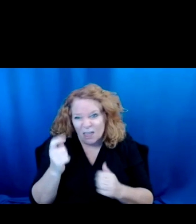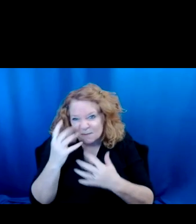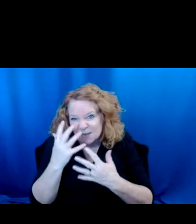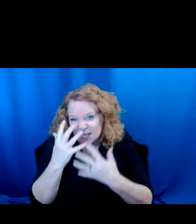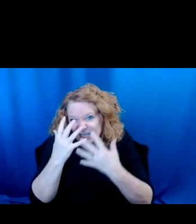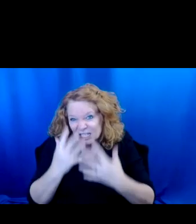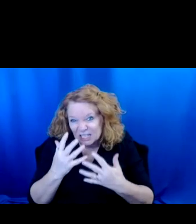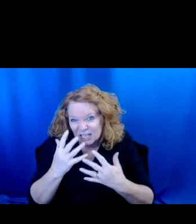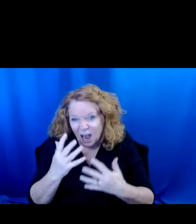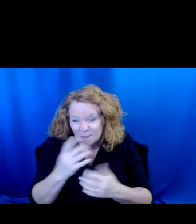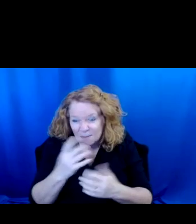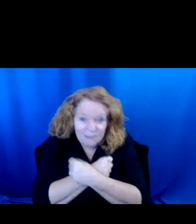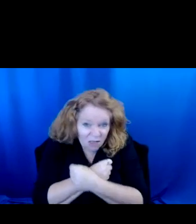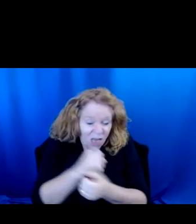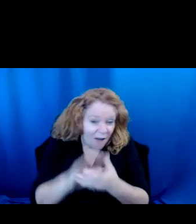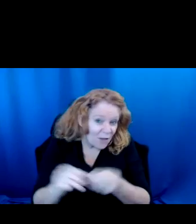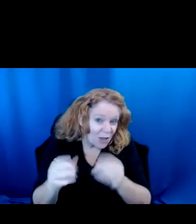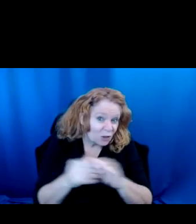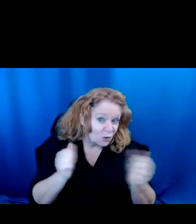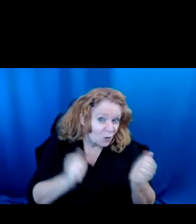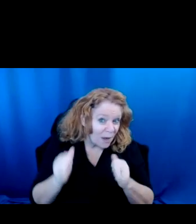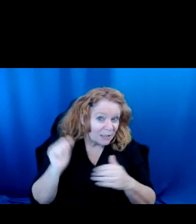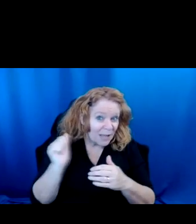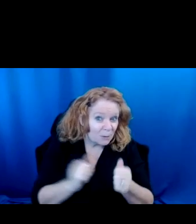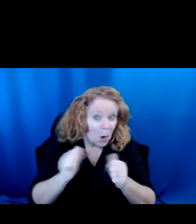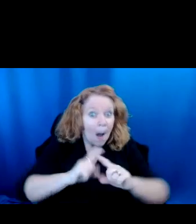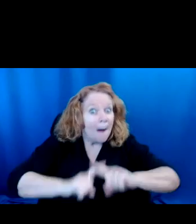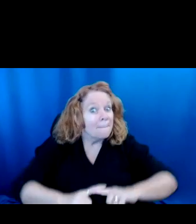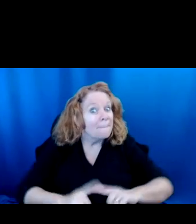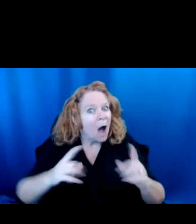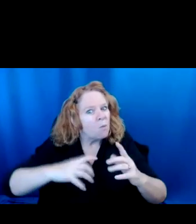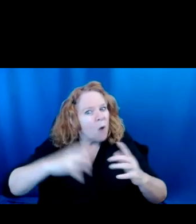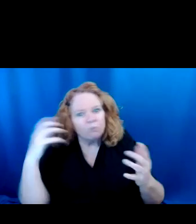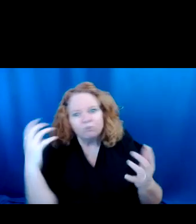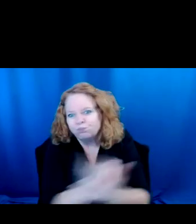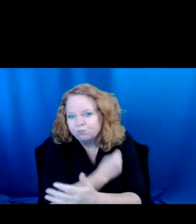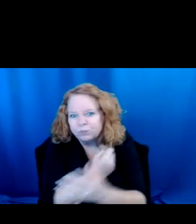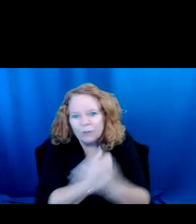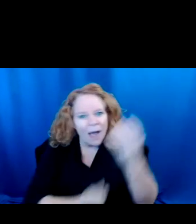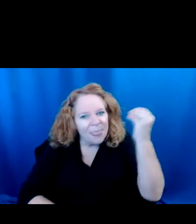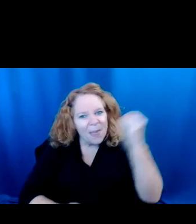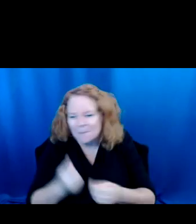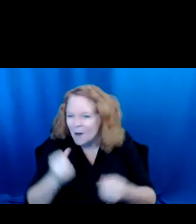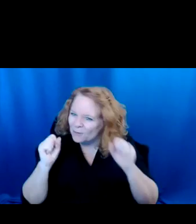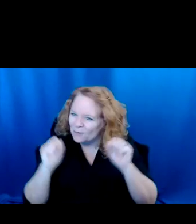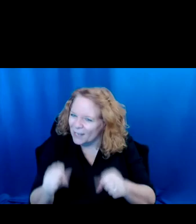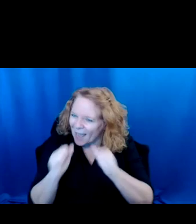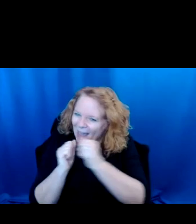the Storytime show, but we're going to make the most of this last one together.